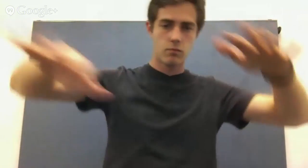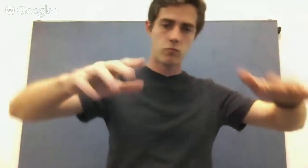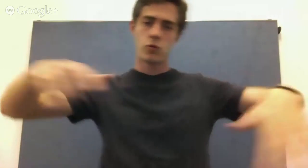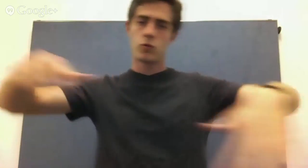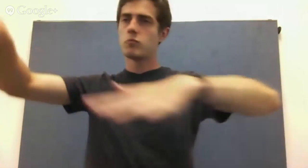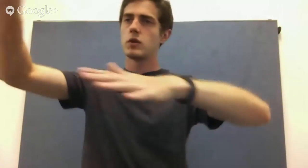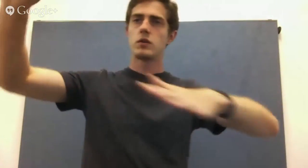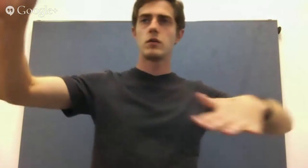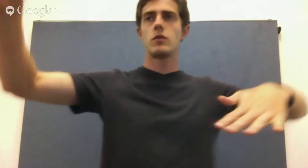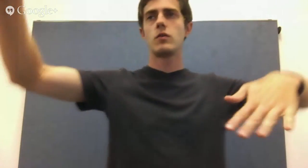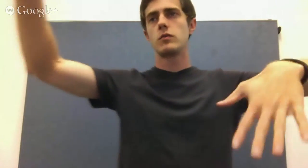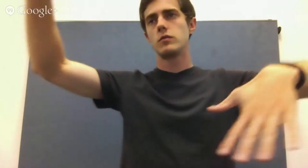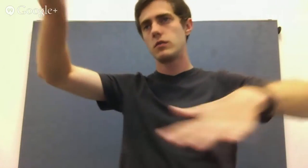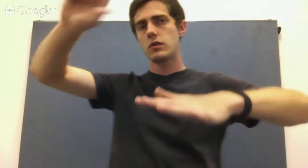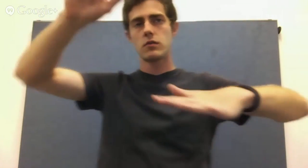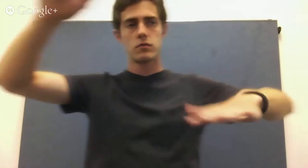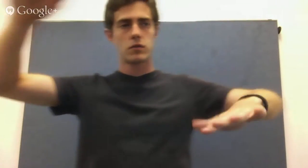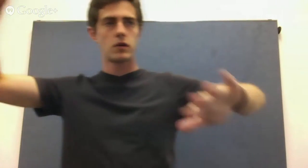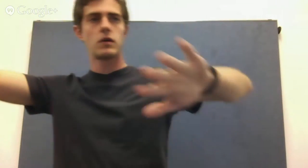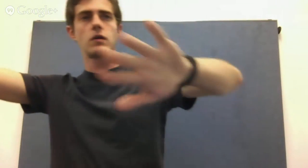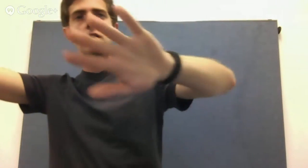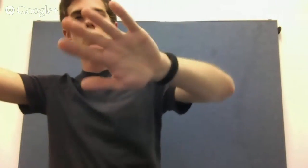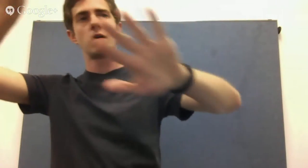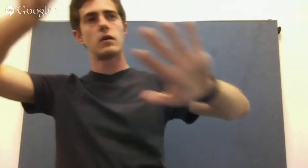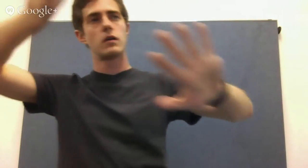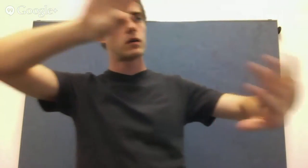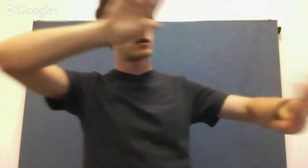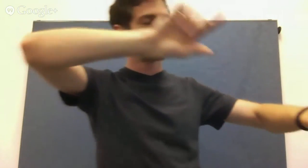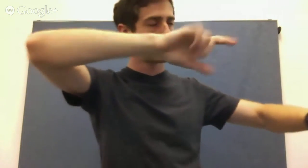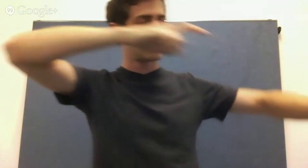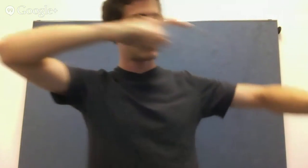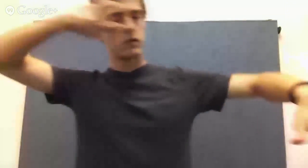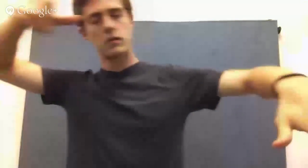The moon plays the ocean like a vibe.